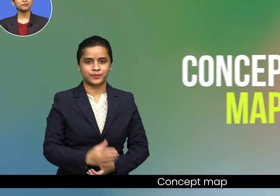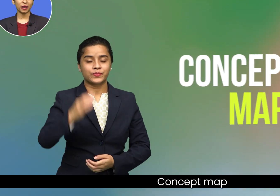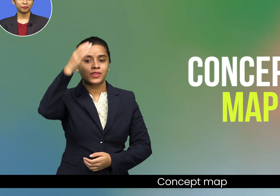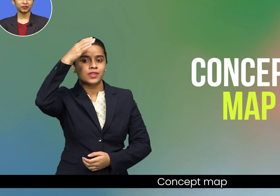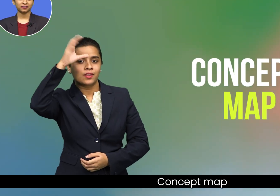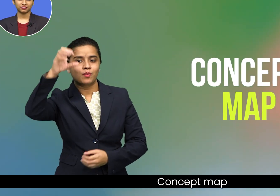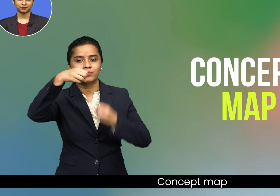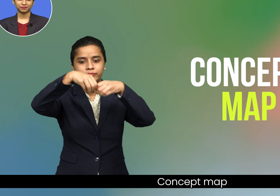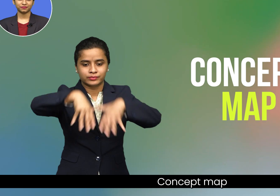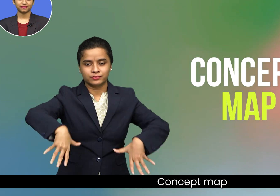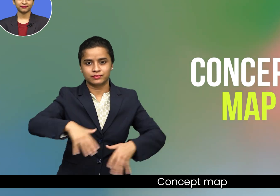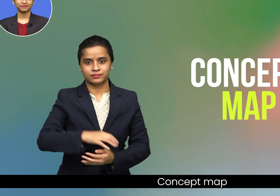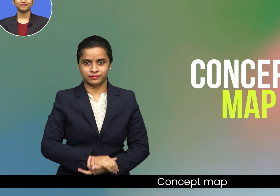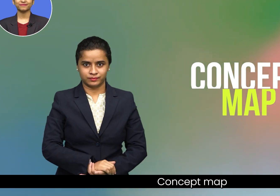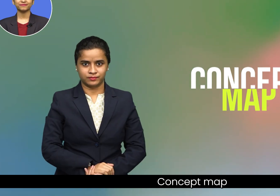Concept map.